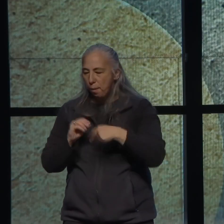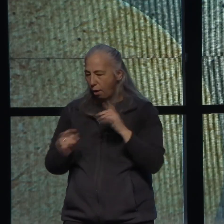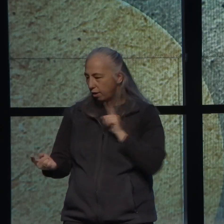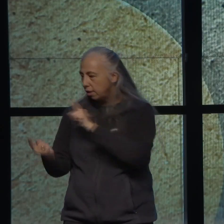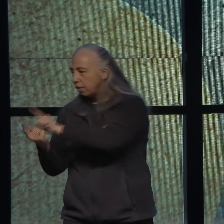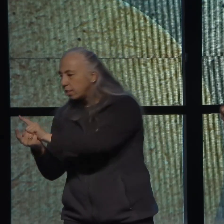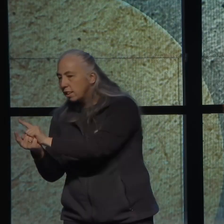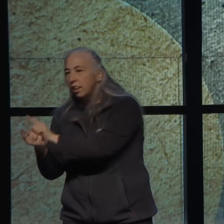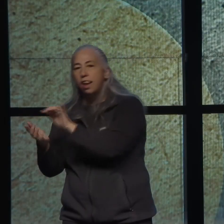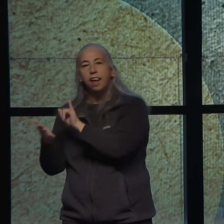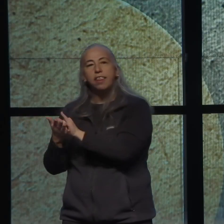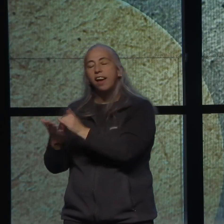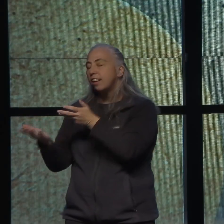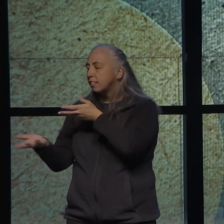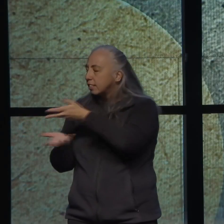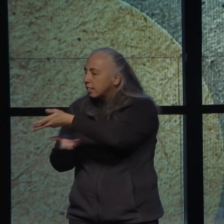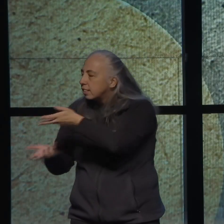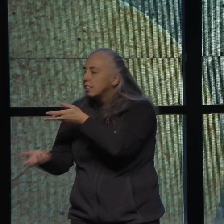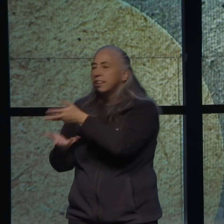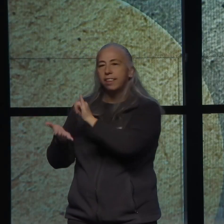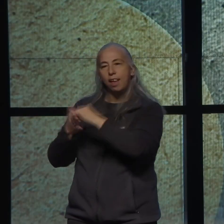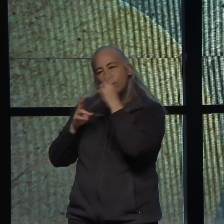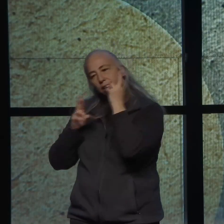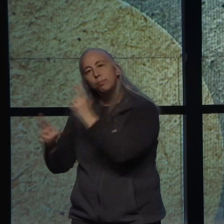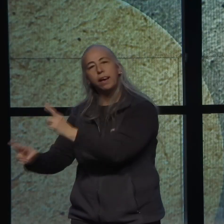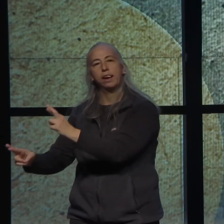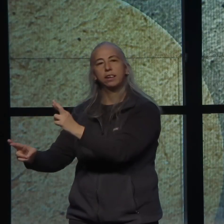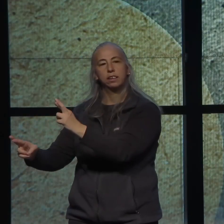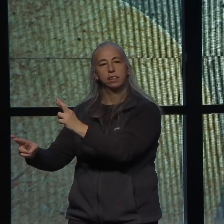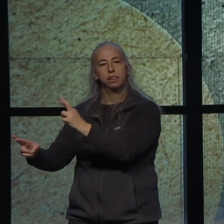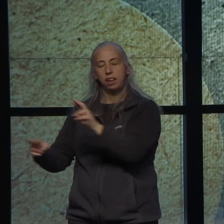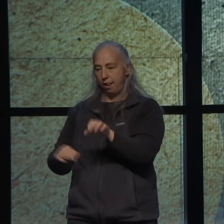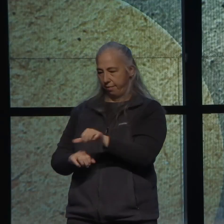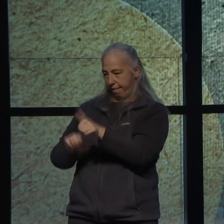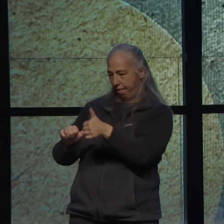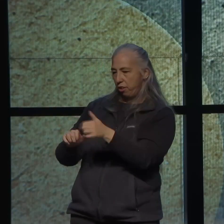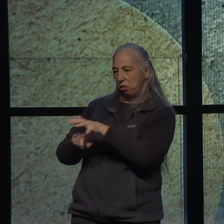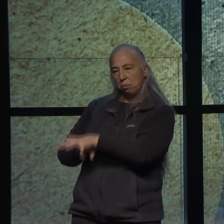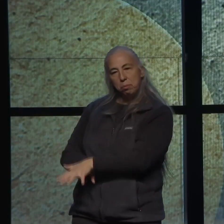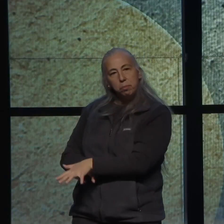his embrace of, his elevation of the other. He treats her with dignity